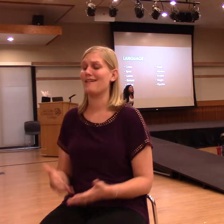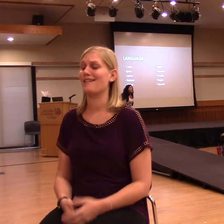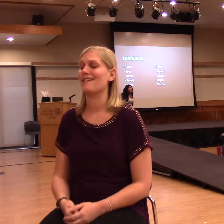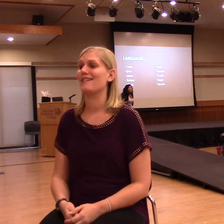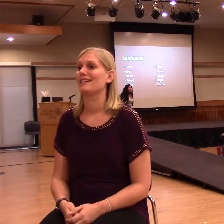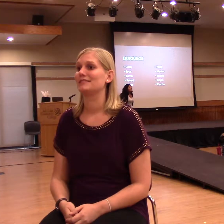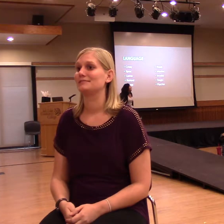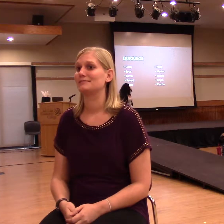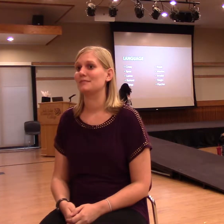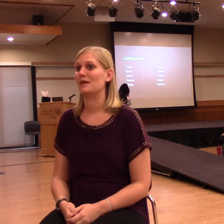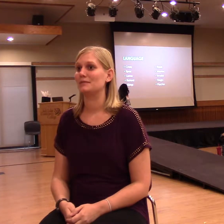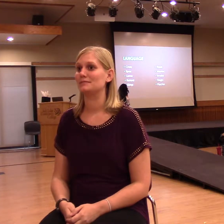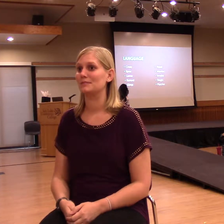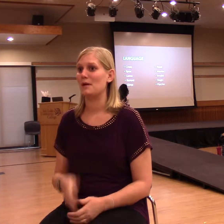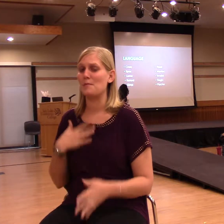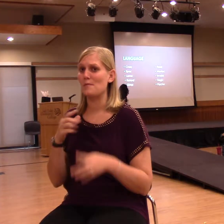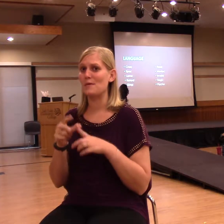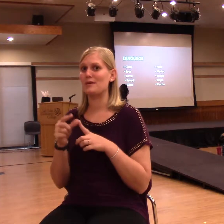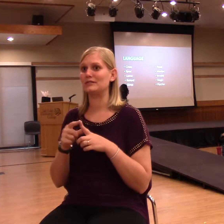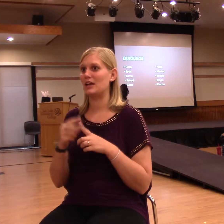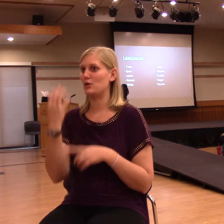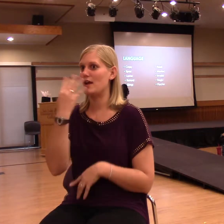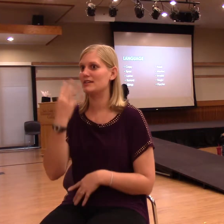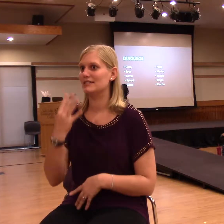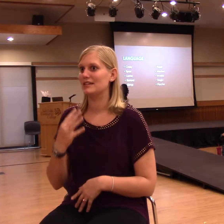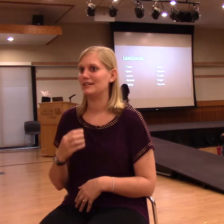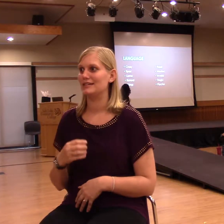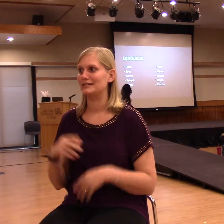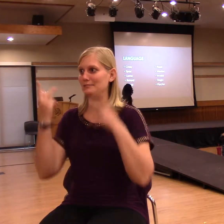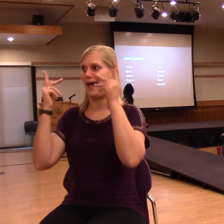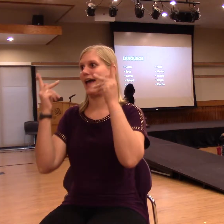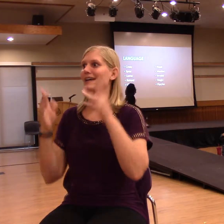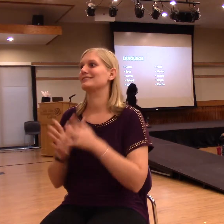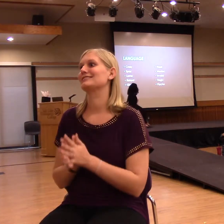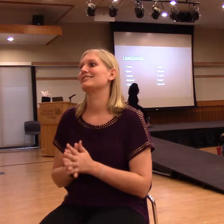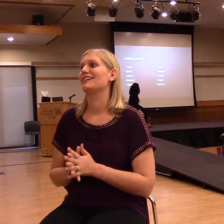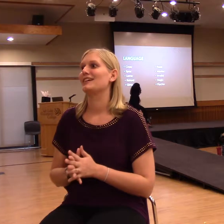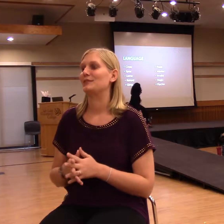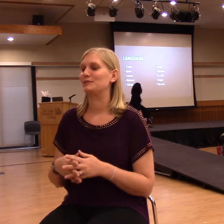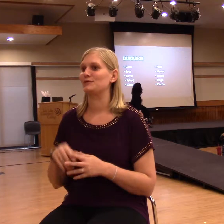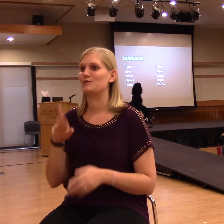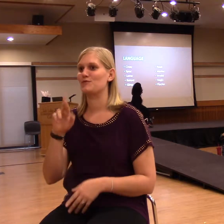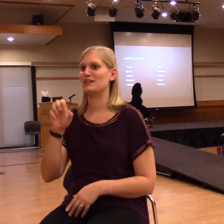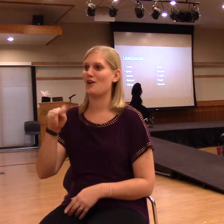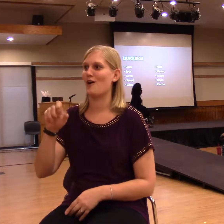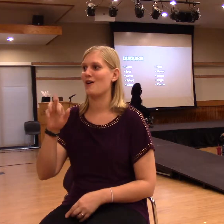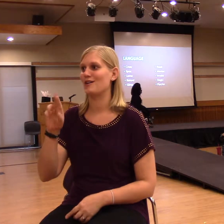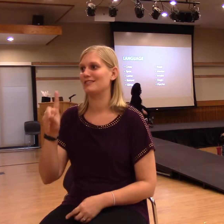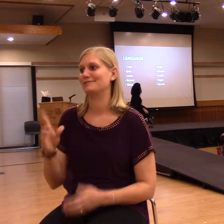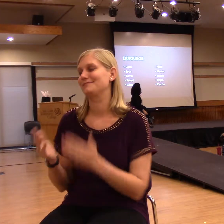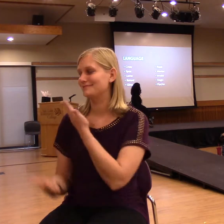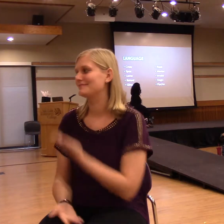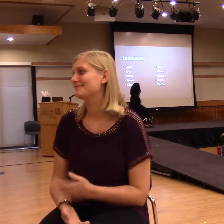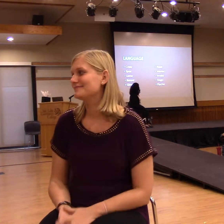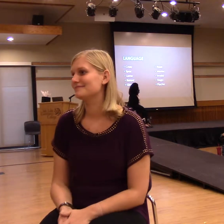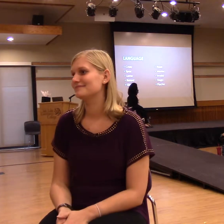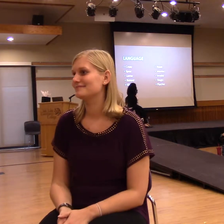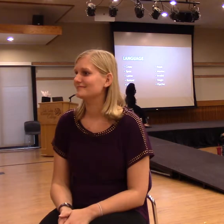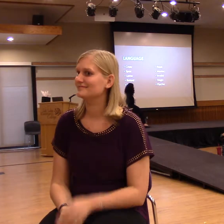choice words, right? Crazy, spaz, lame, retard, gimp, freak,